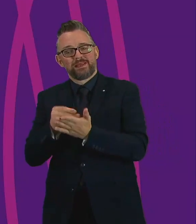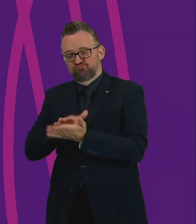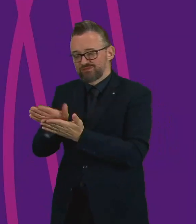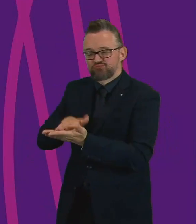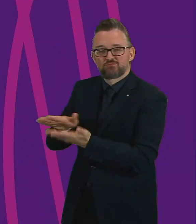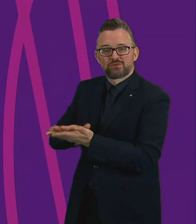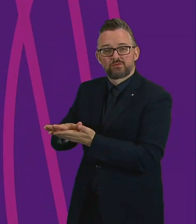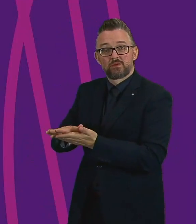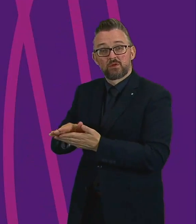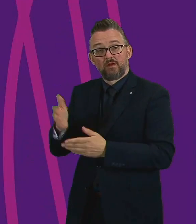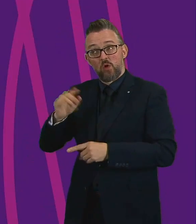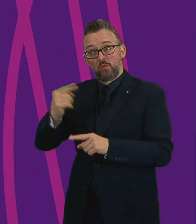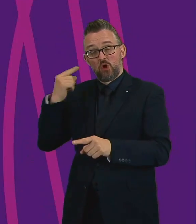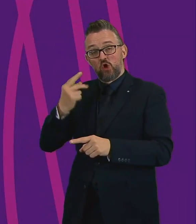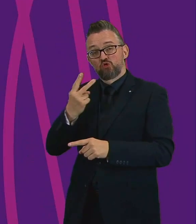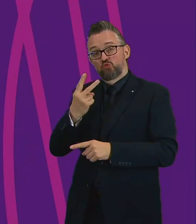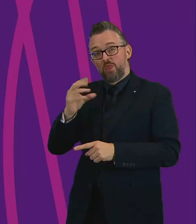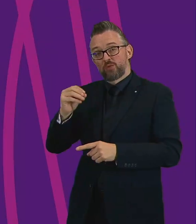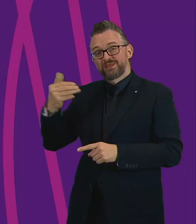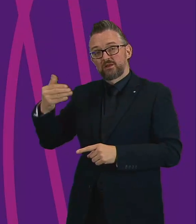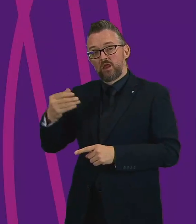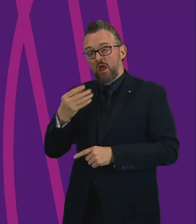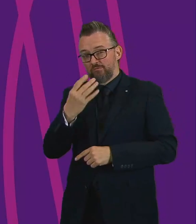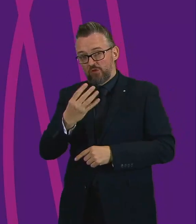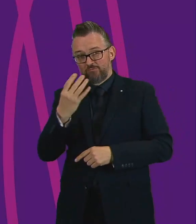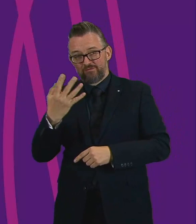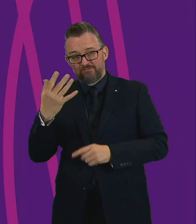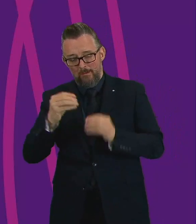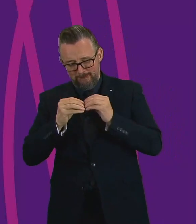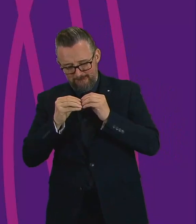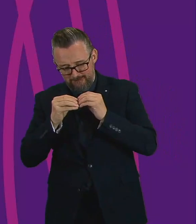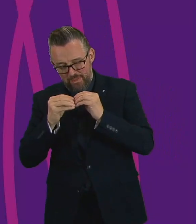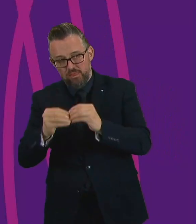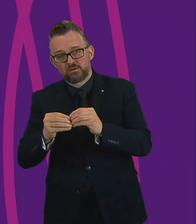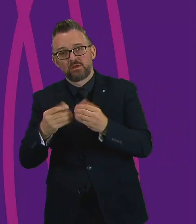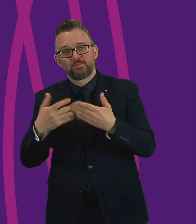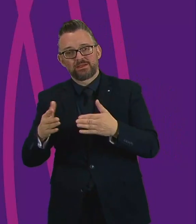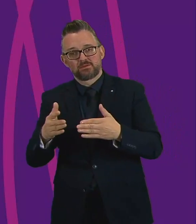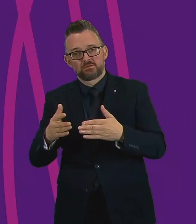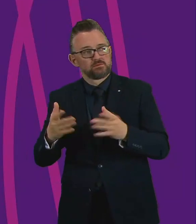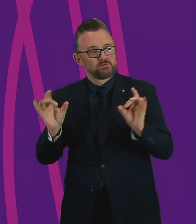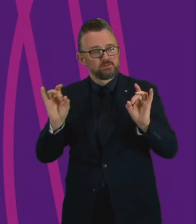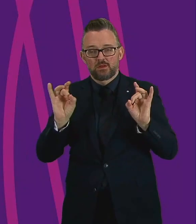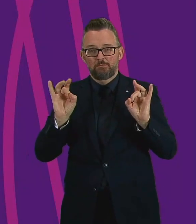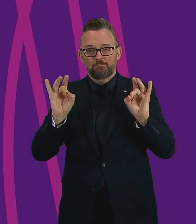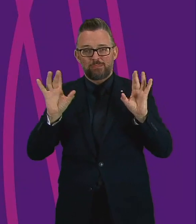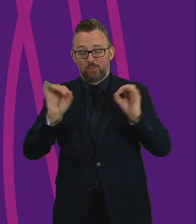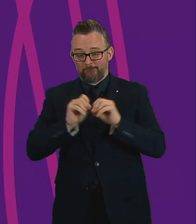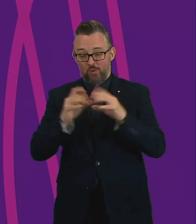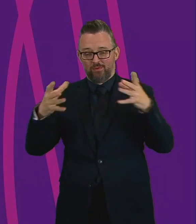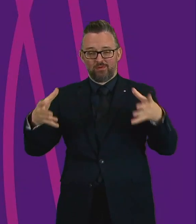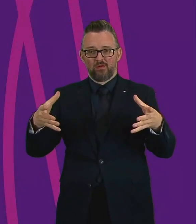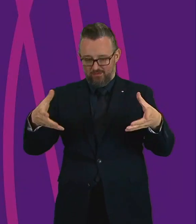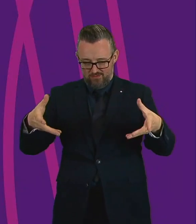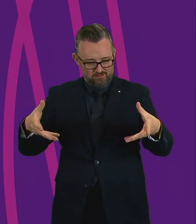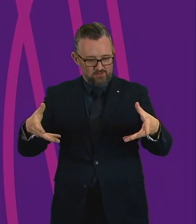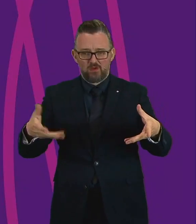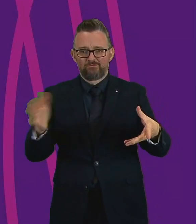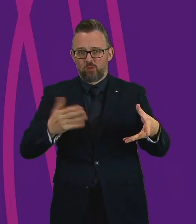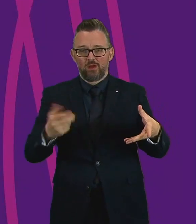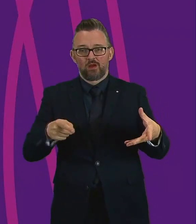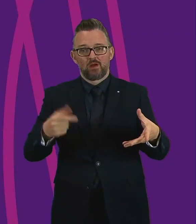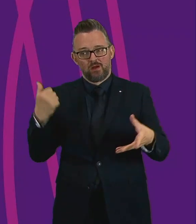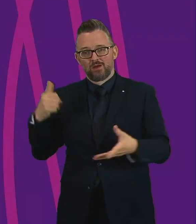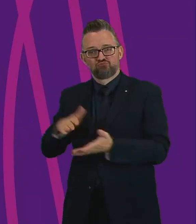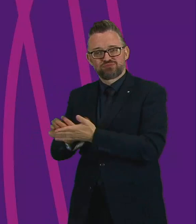since 2009, £445 billion has been magicked out of thin air. Now,